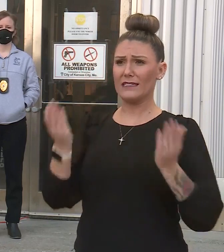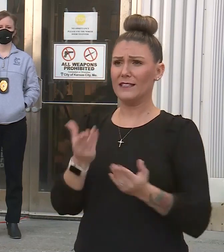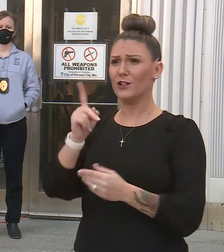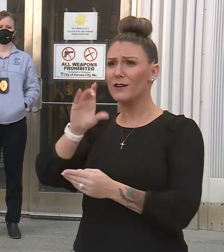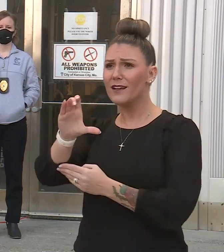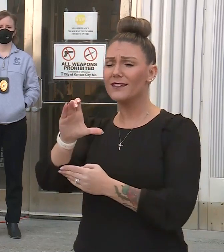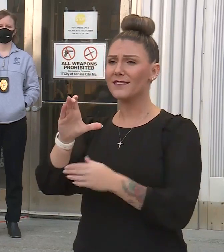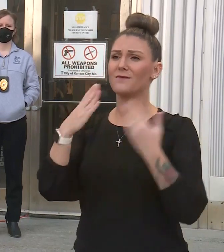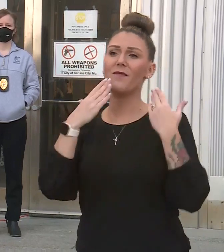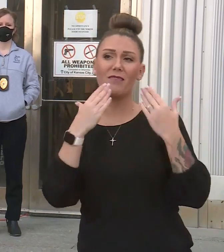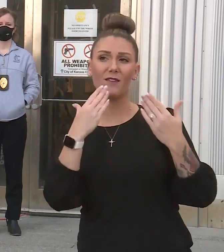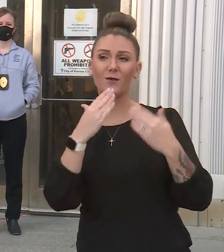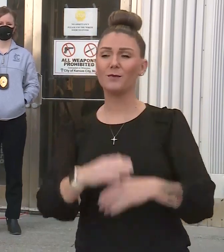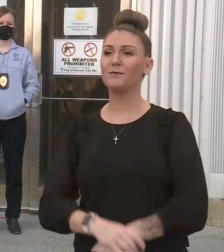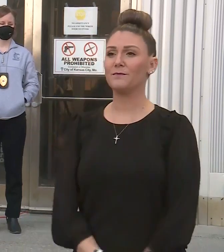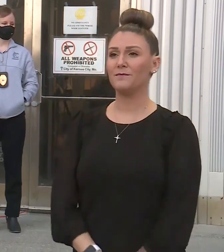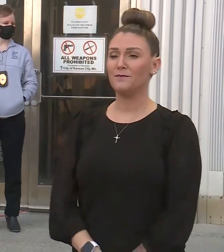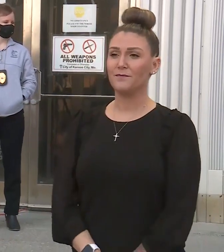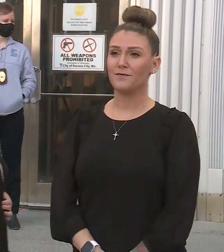Thank you.